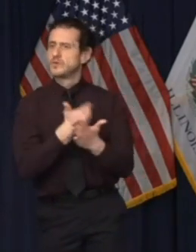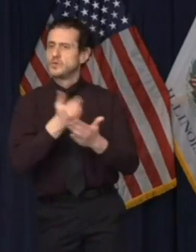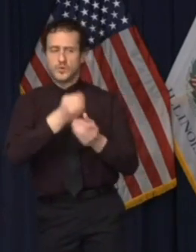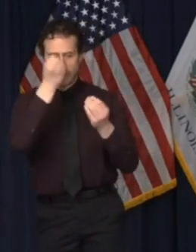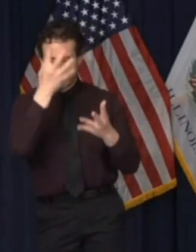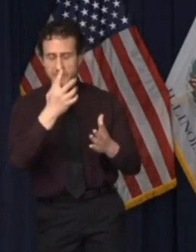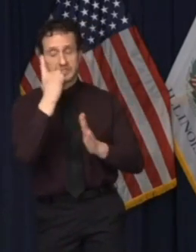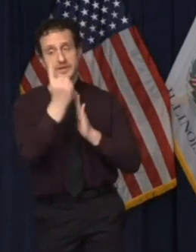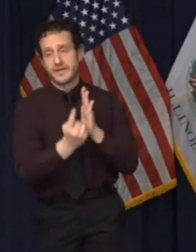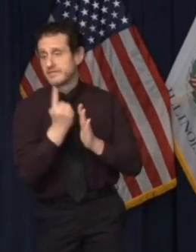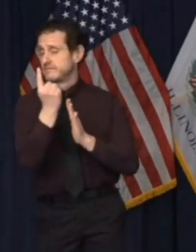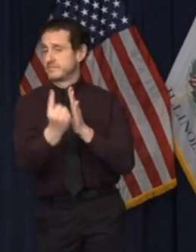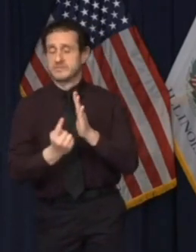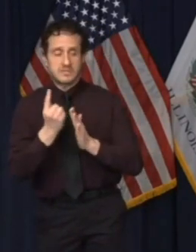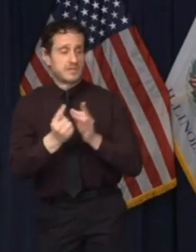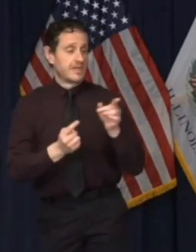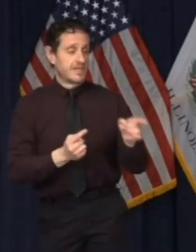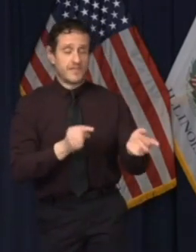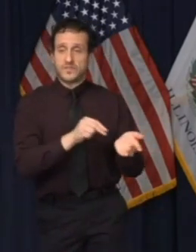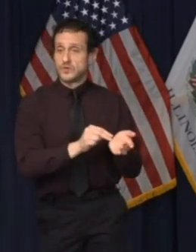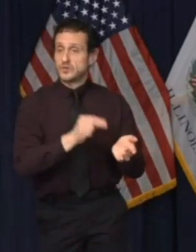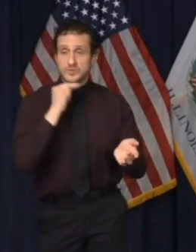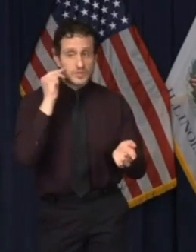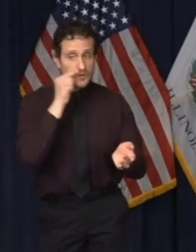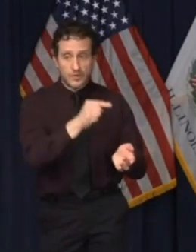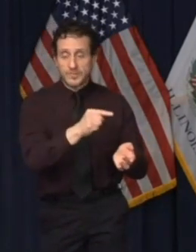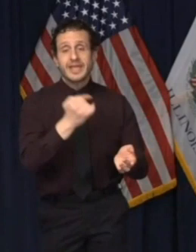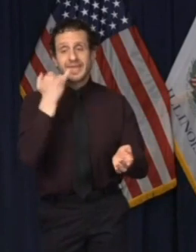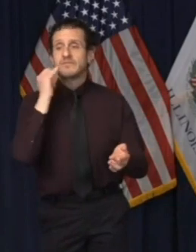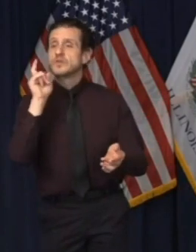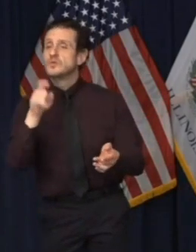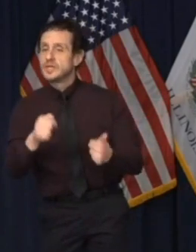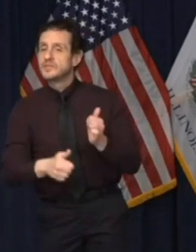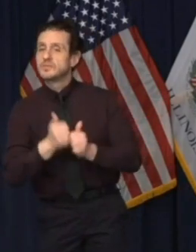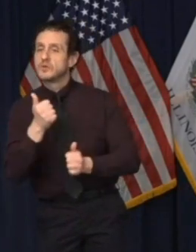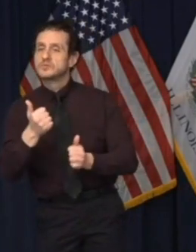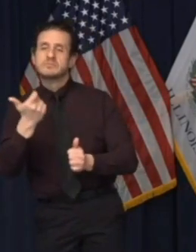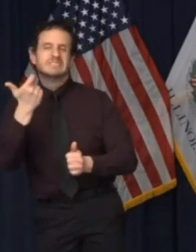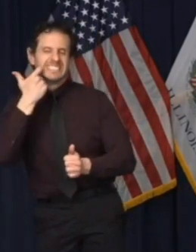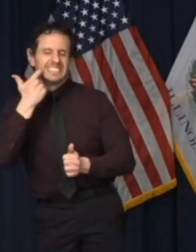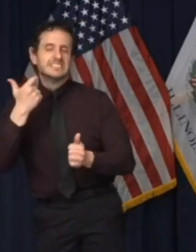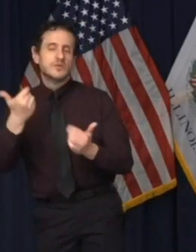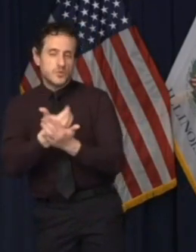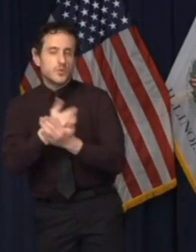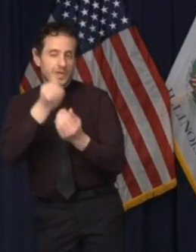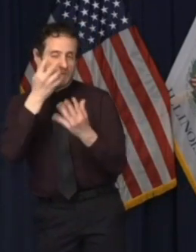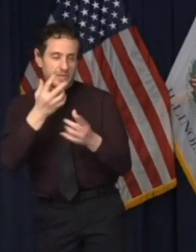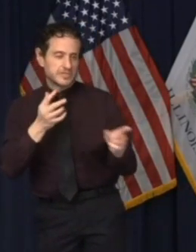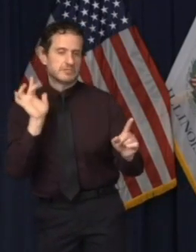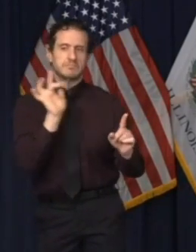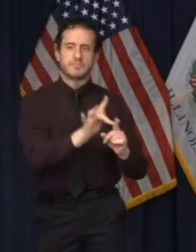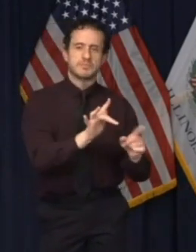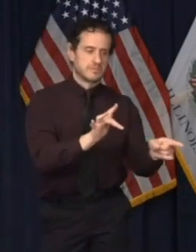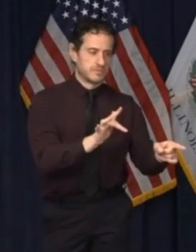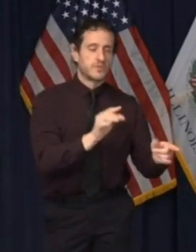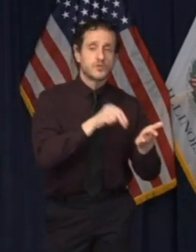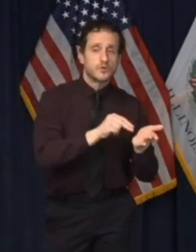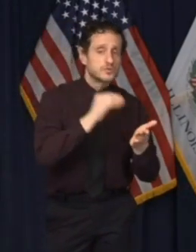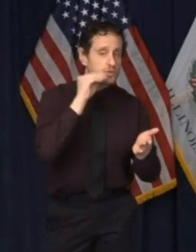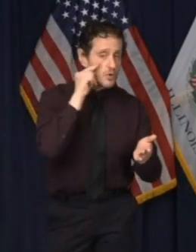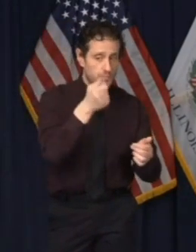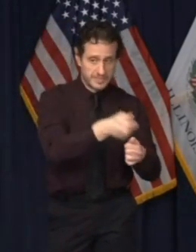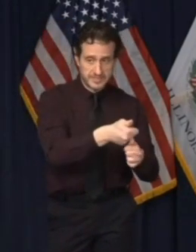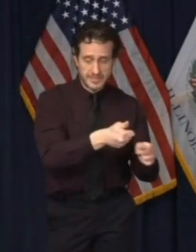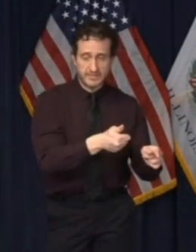the facility is probably the best place to get the most up-to-date data, but we are pulling data